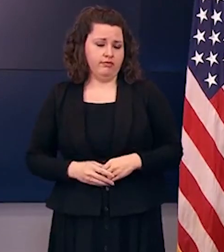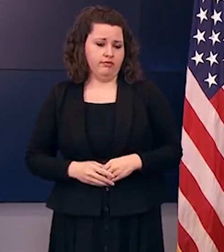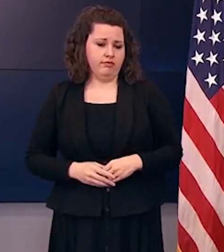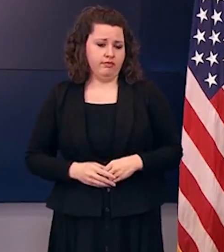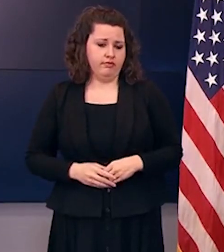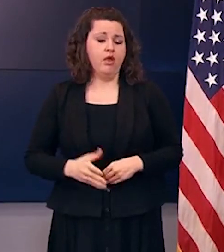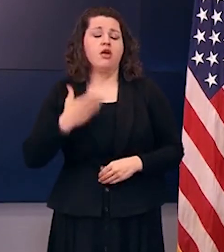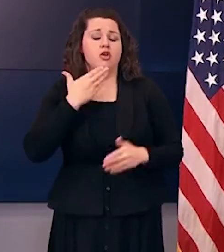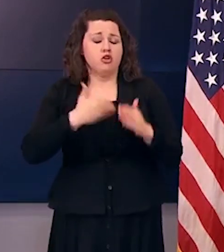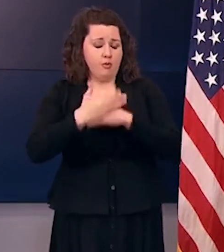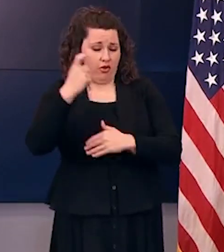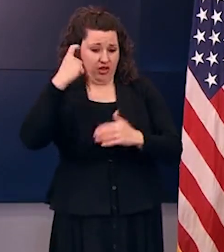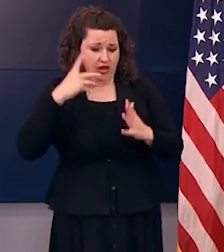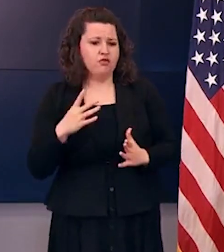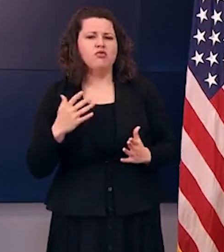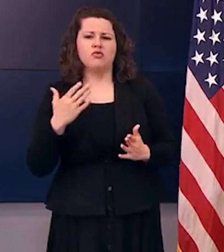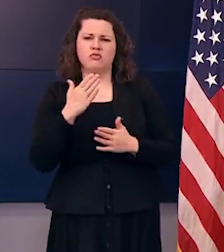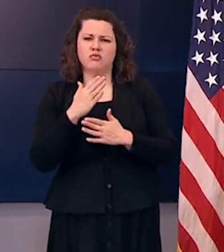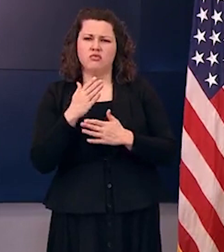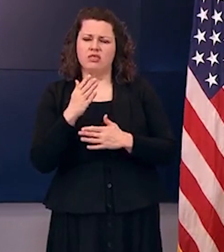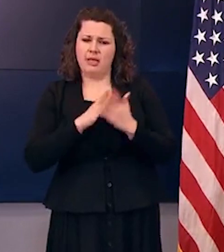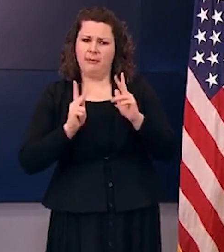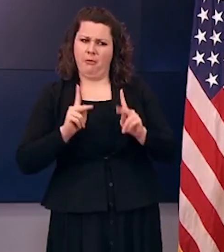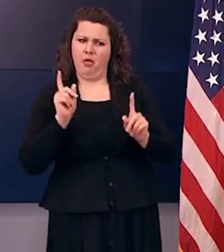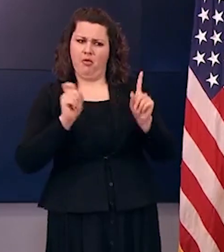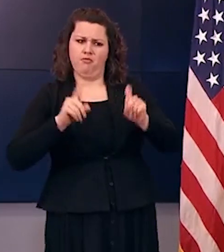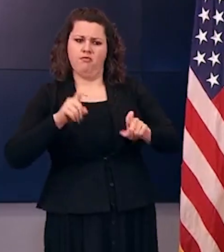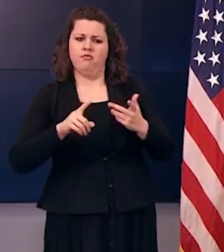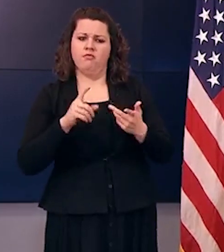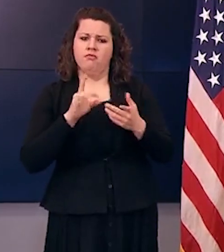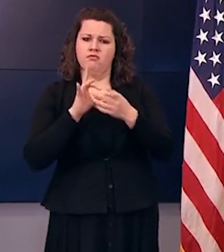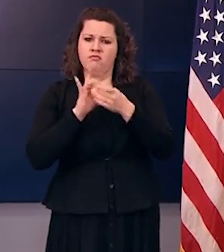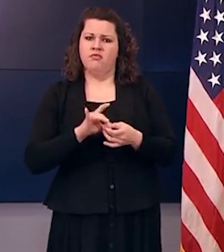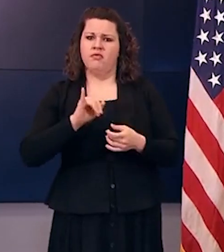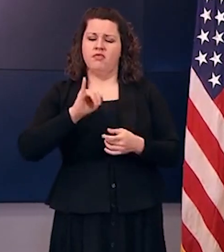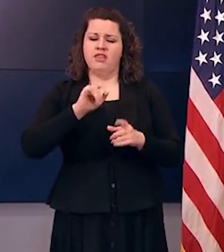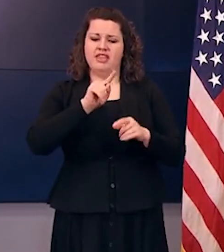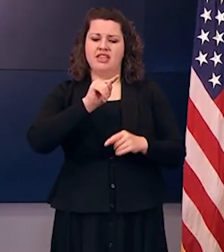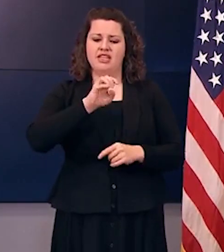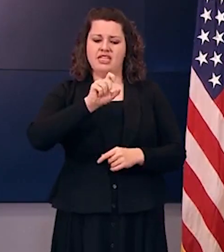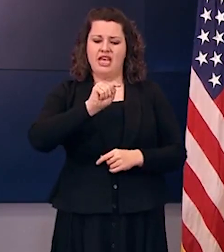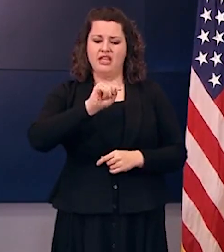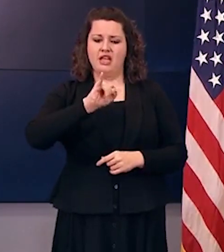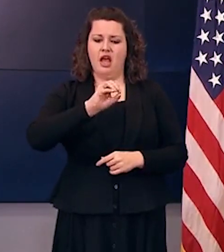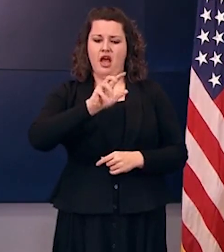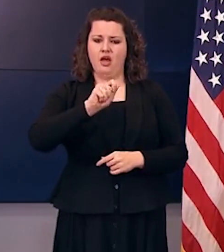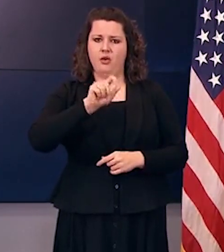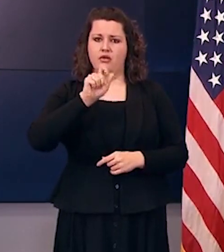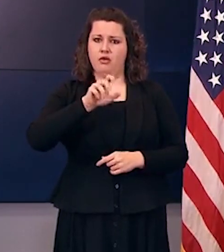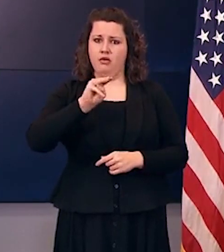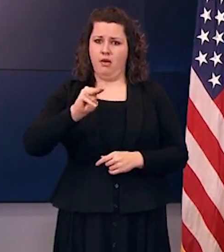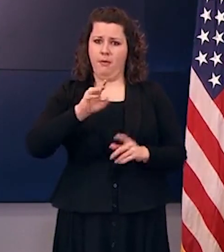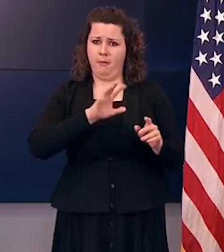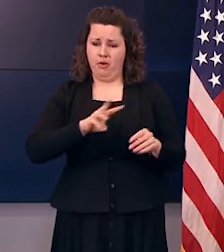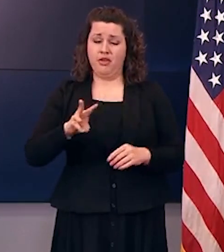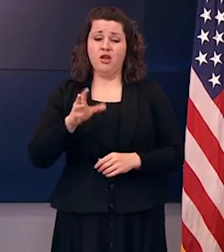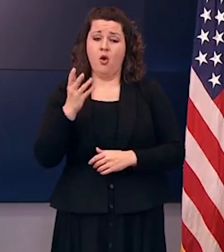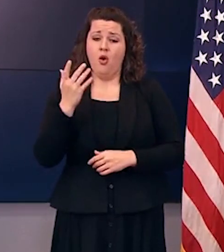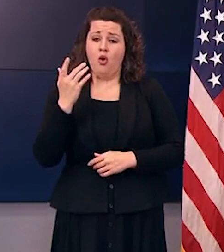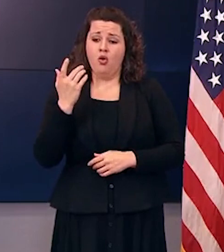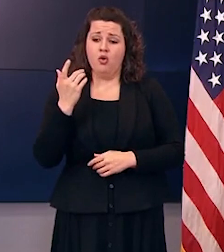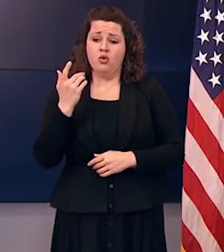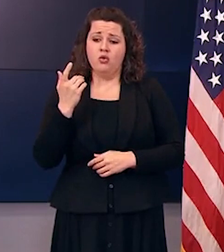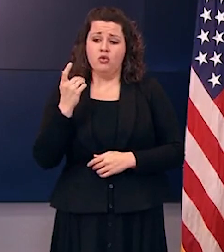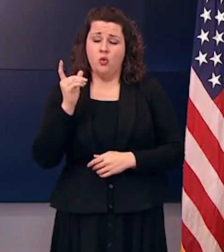Good morning, Governor. We had some questions from some people about the testiowa.com website. One of the series of questions